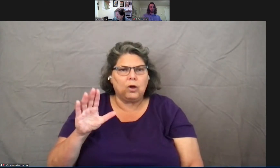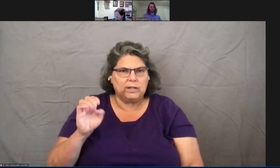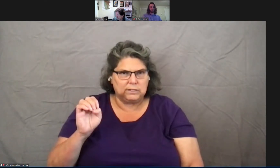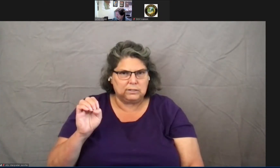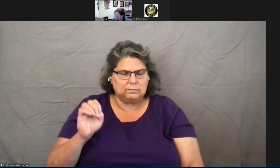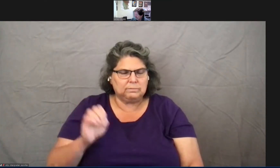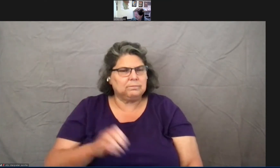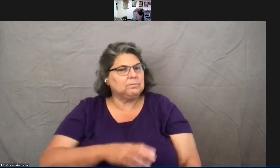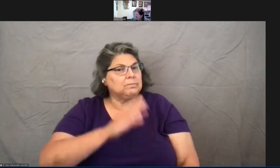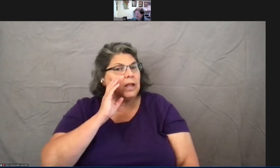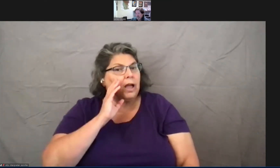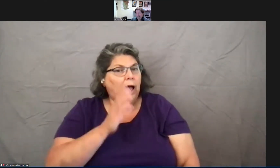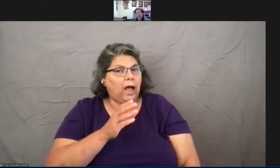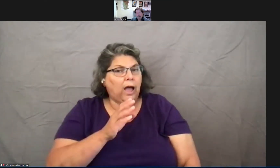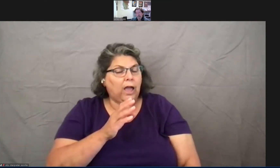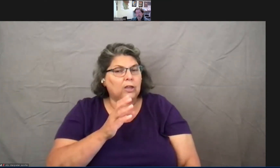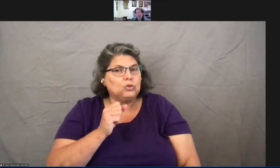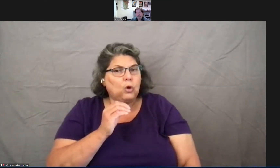Hi. So